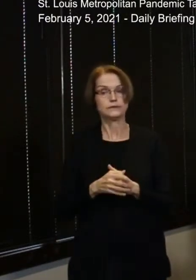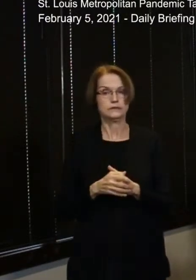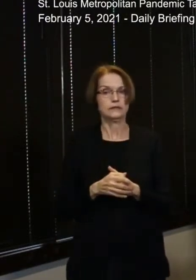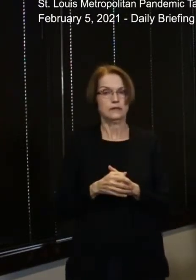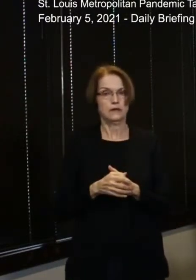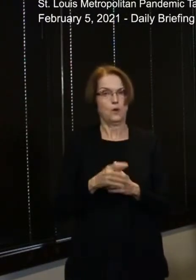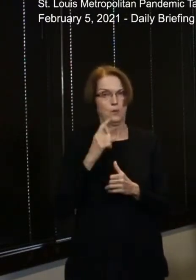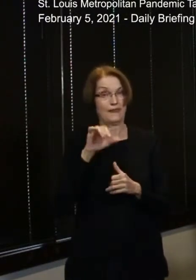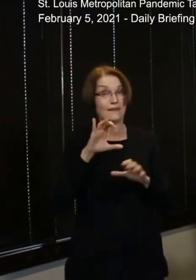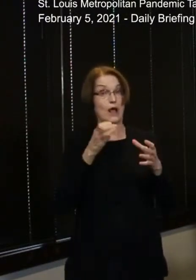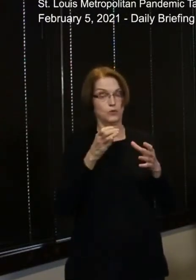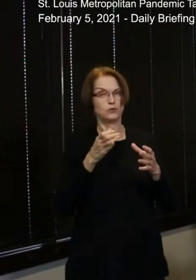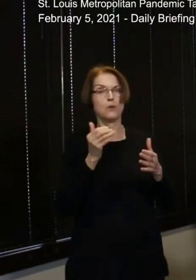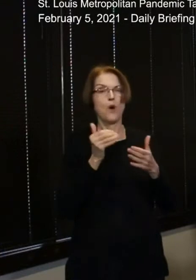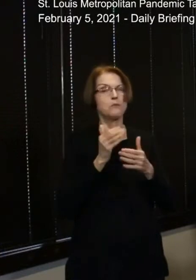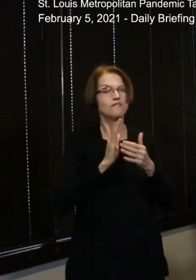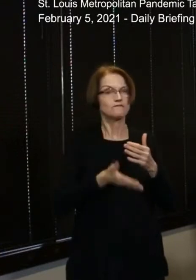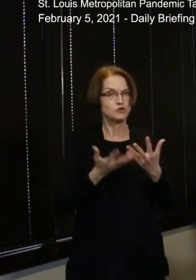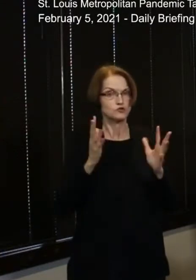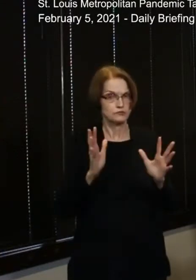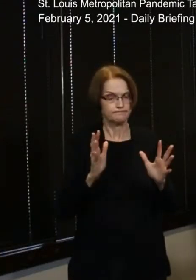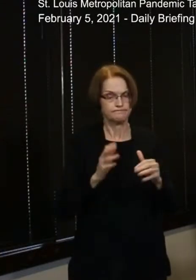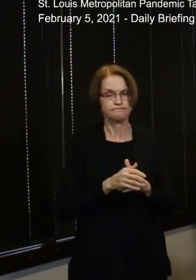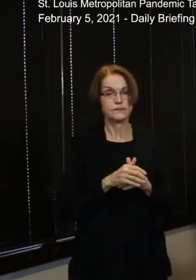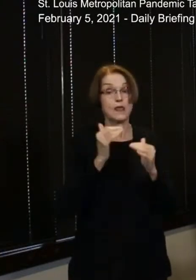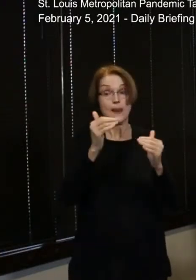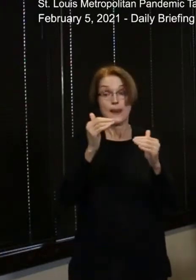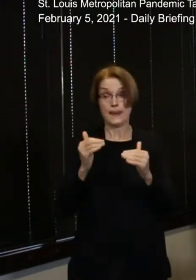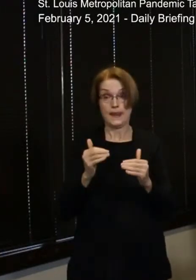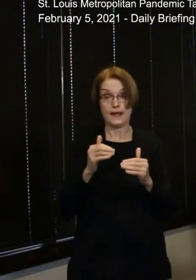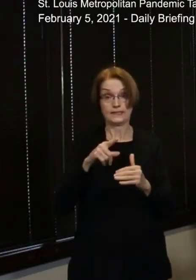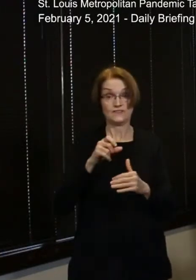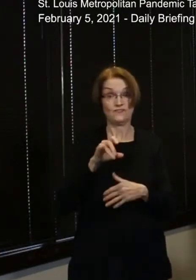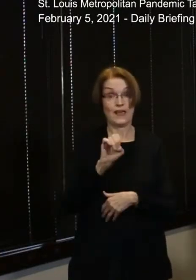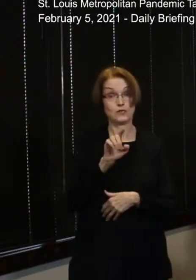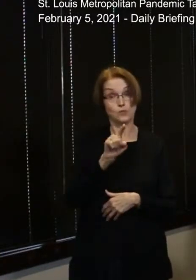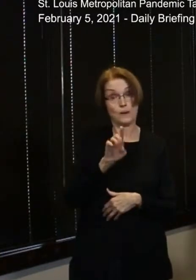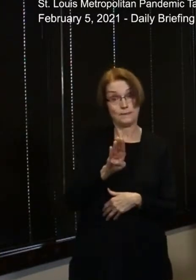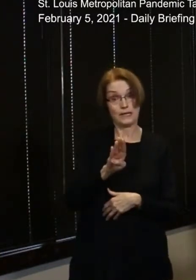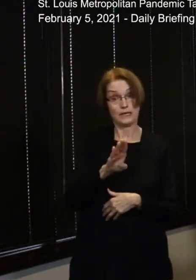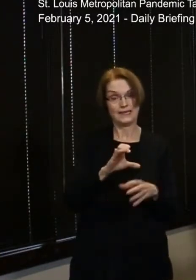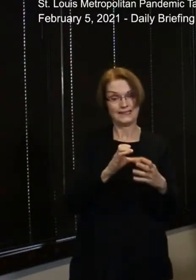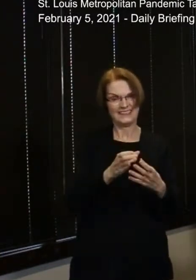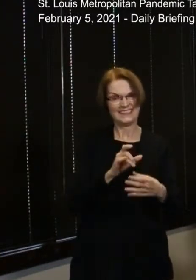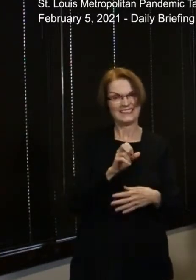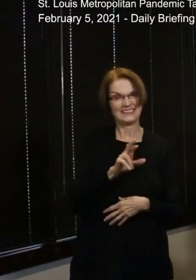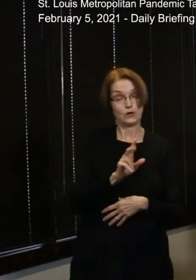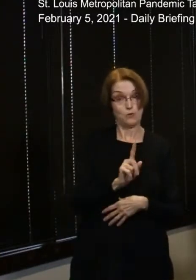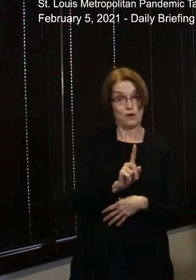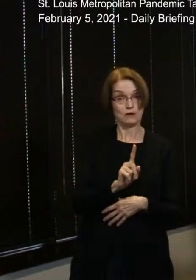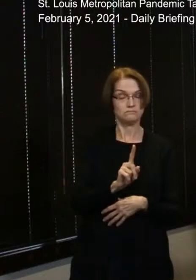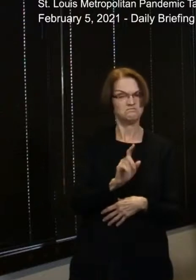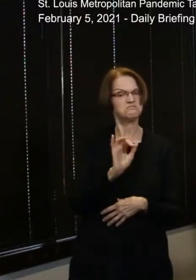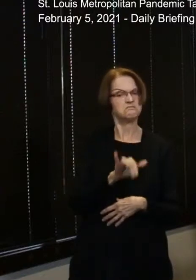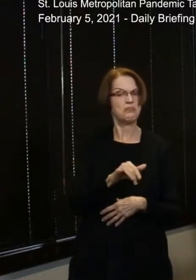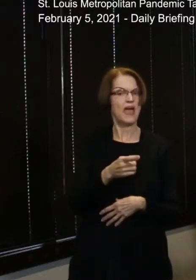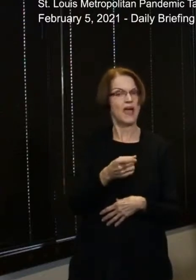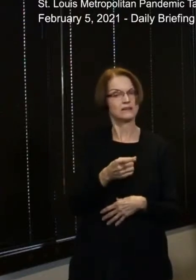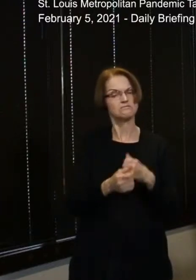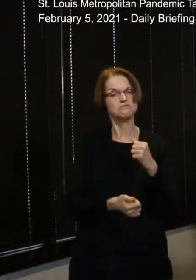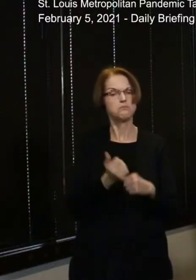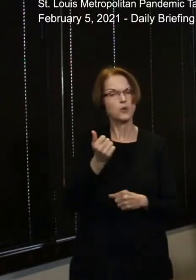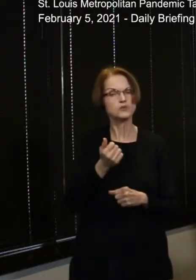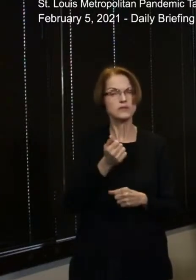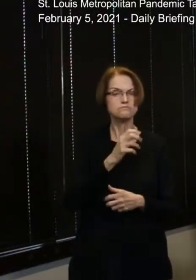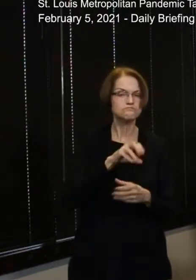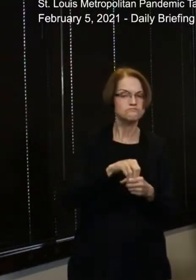to finishing up that population. Next is that phase 1B tier 1, which by and large is